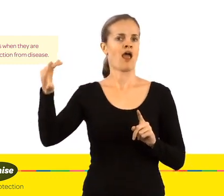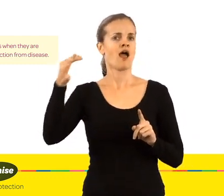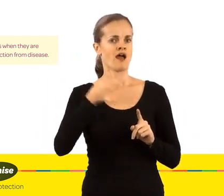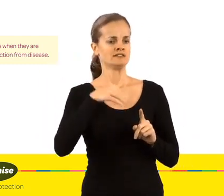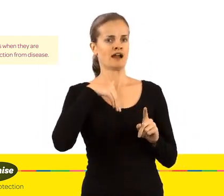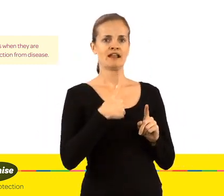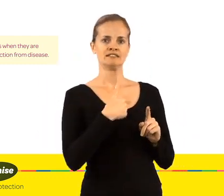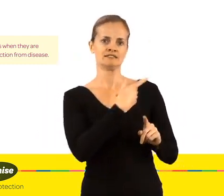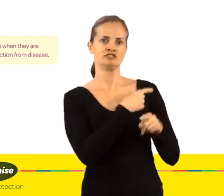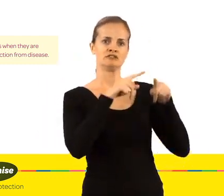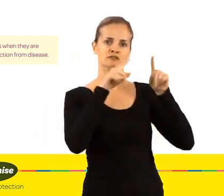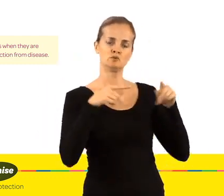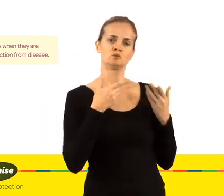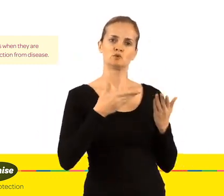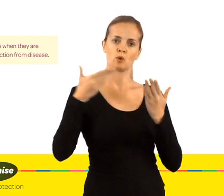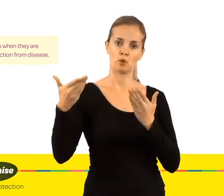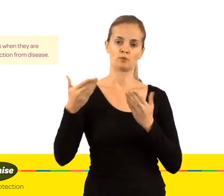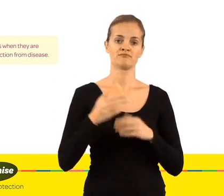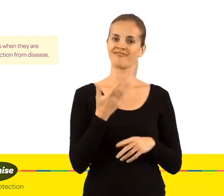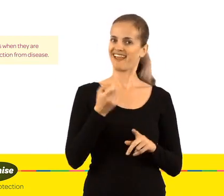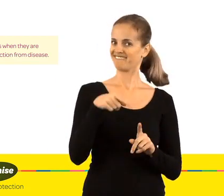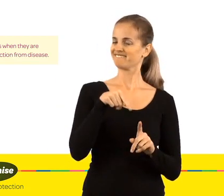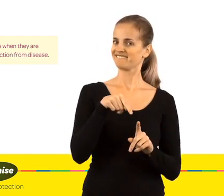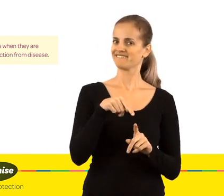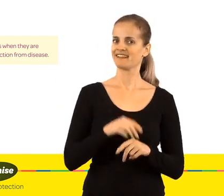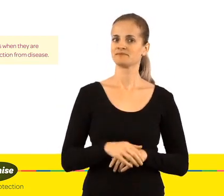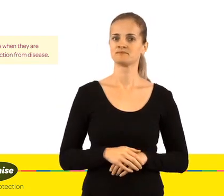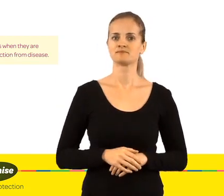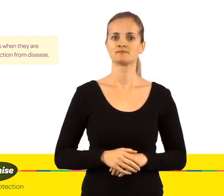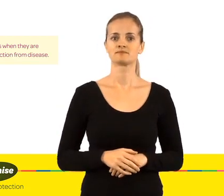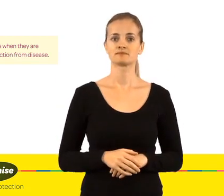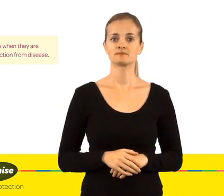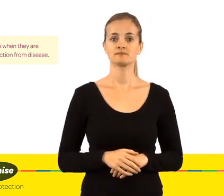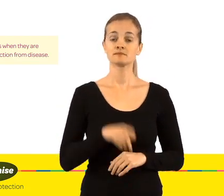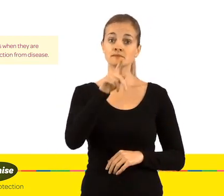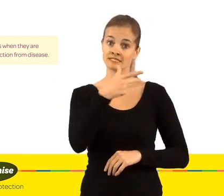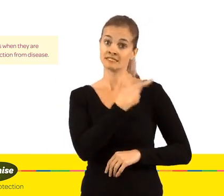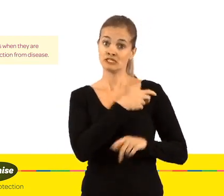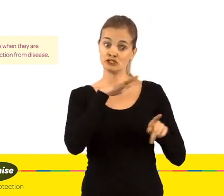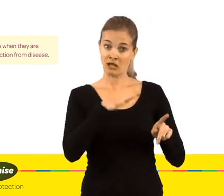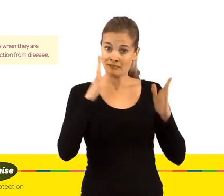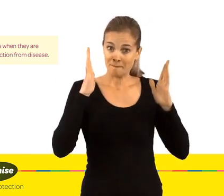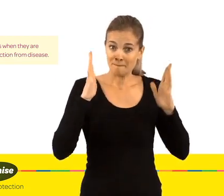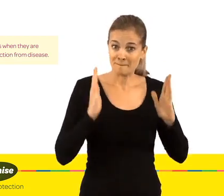Remember, immunisation is your choice. Please talk to your family doctor or nurse if you have any questions.